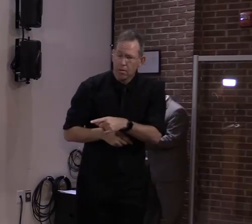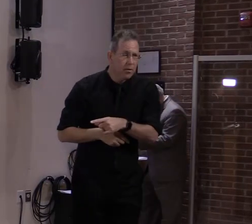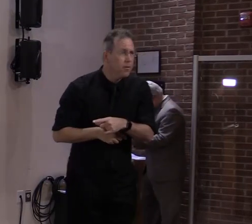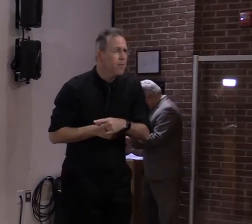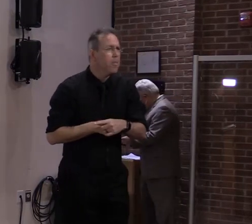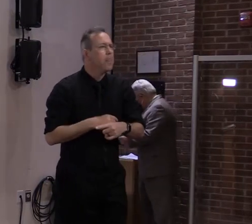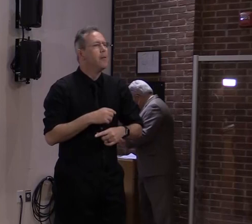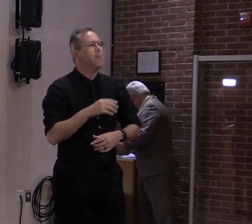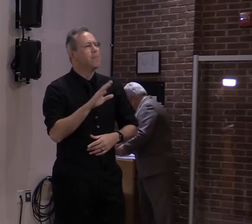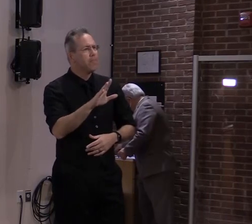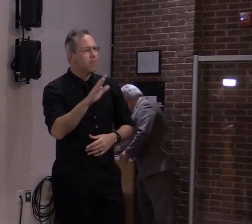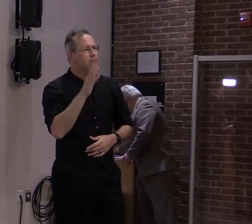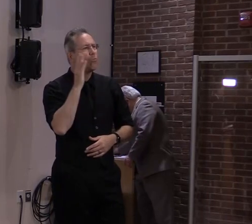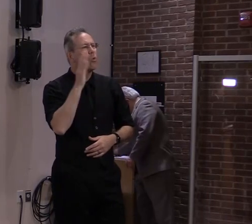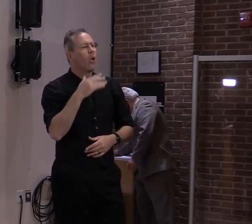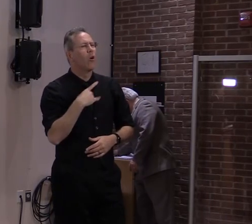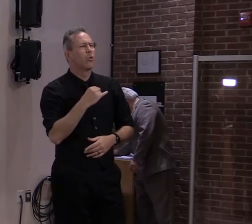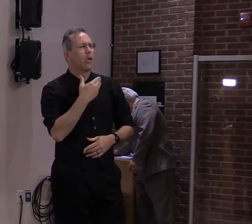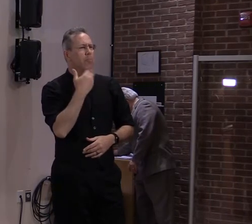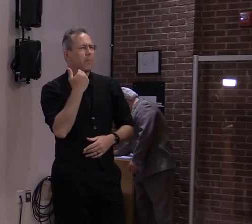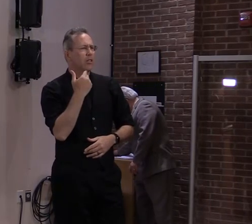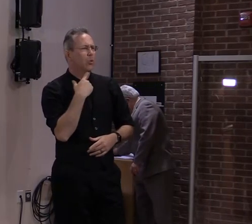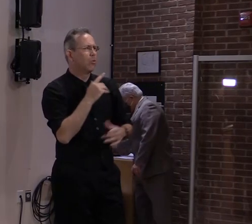along to the AG.